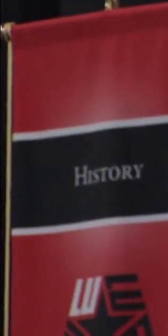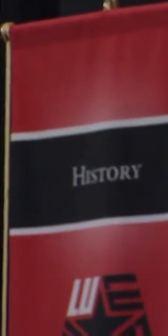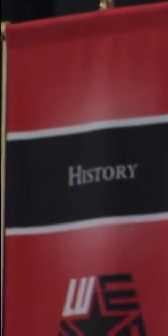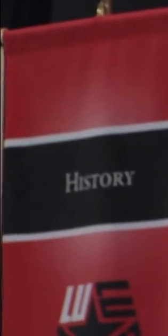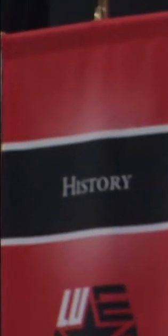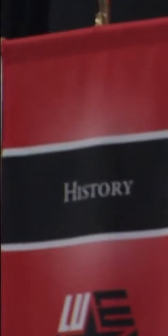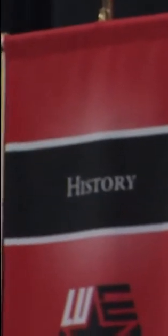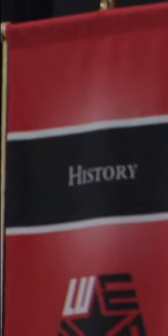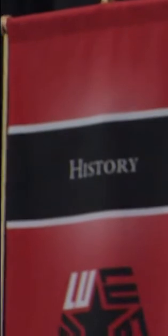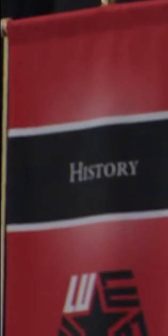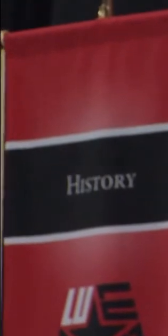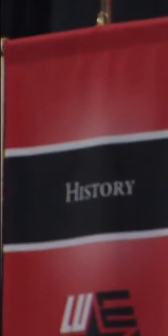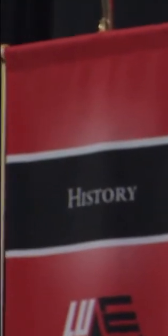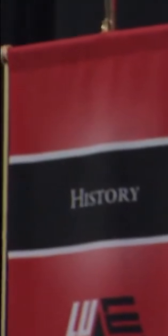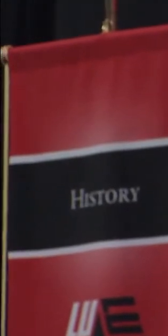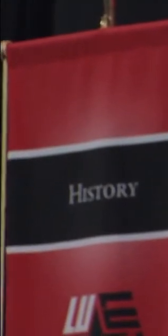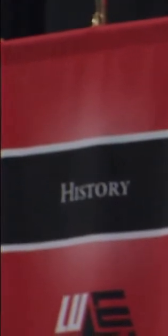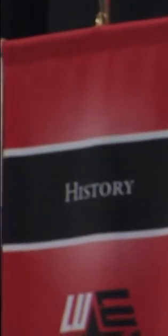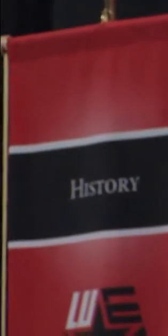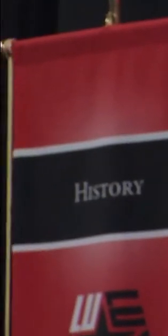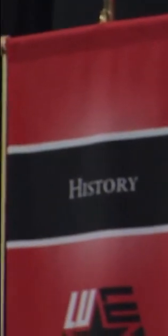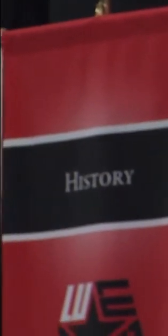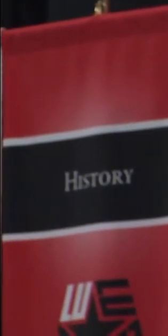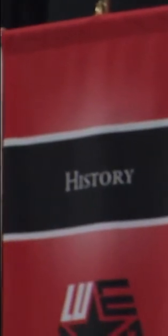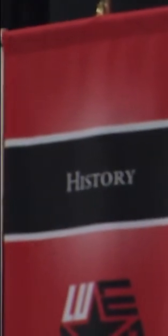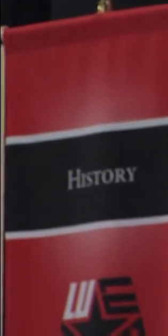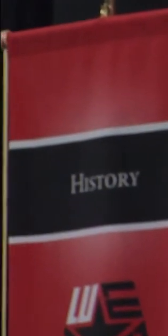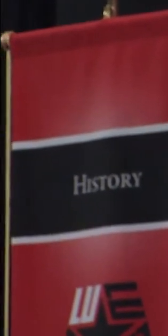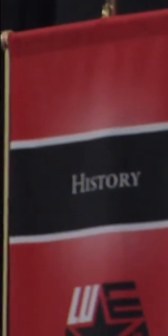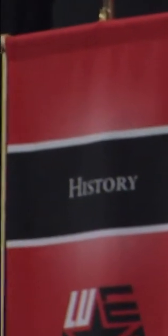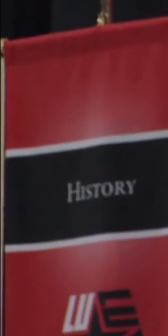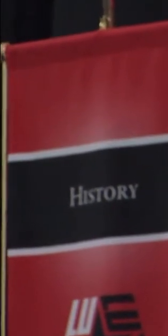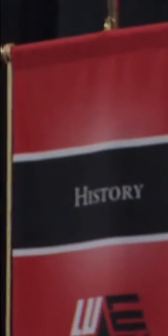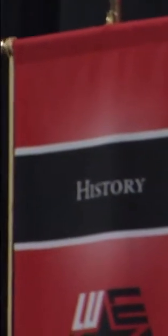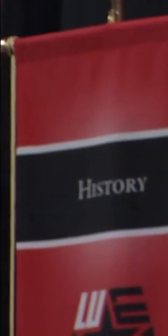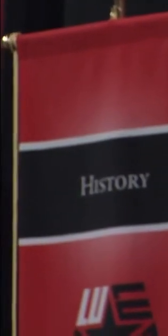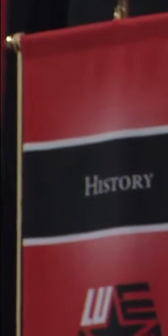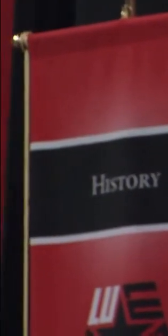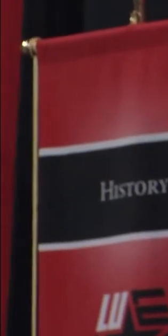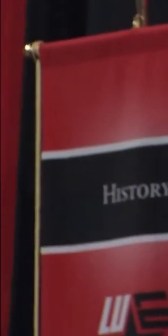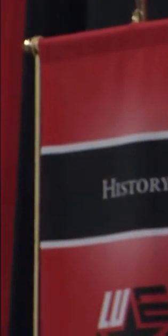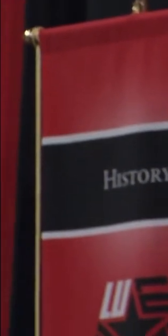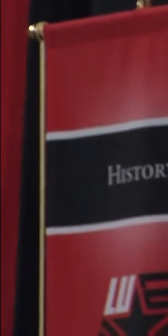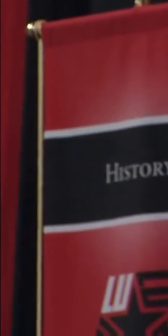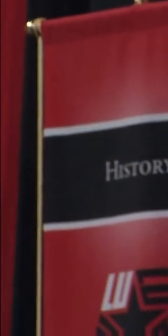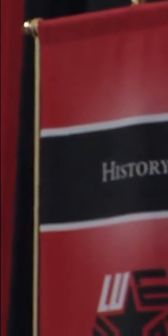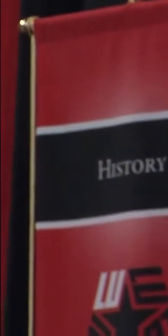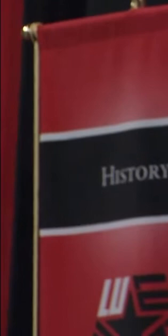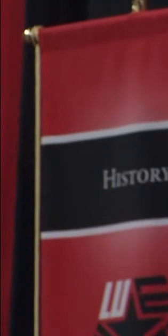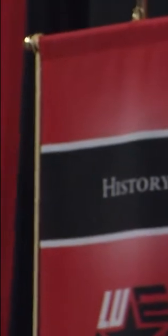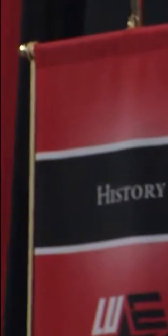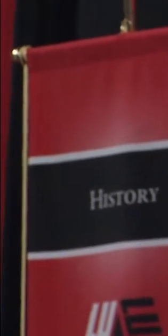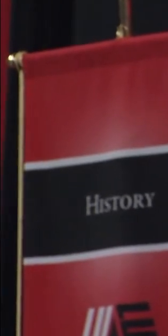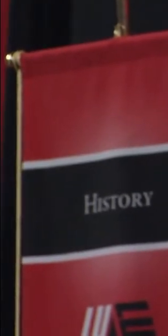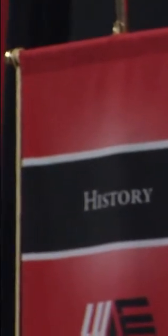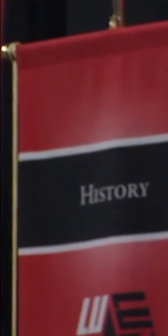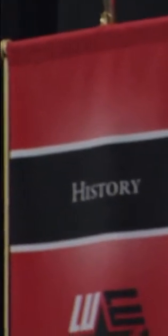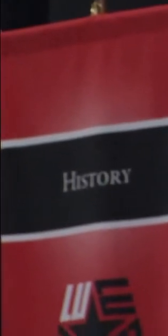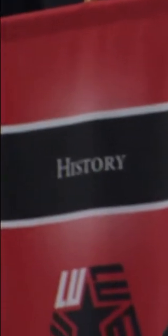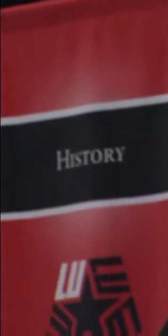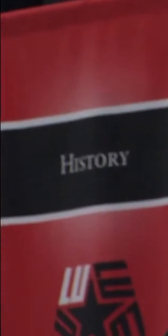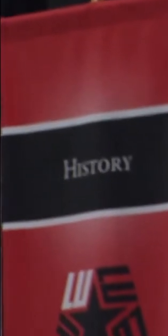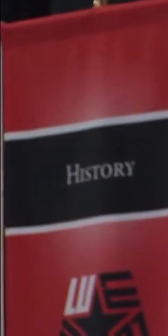ULA, headquartered in Denver, Colorado. ULA is a 50-50 joint venture between Lockheed